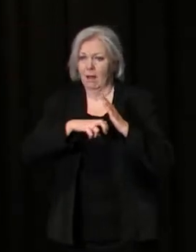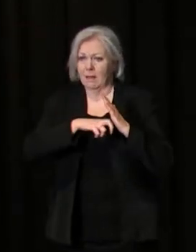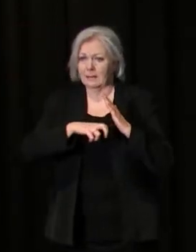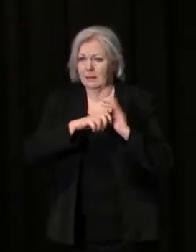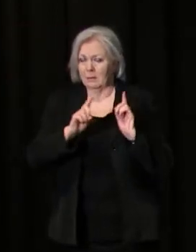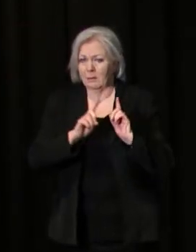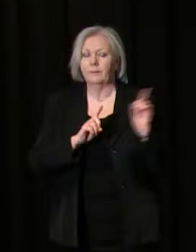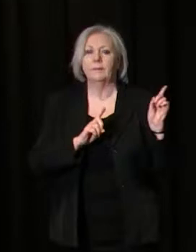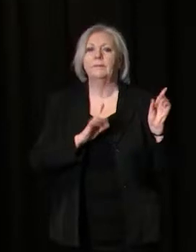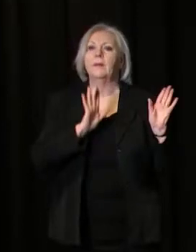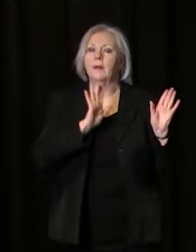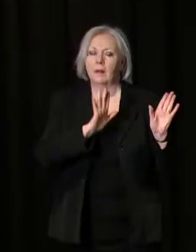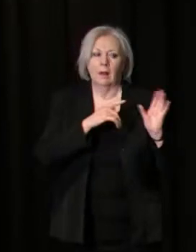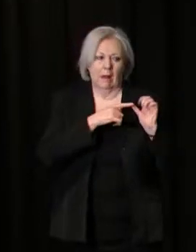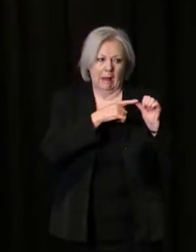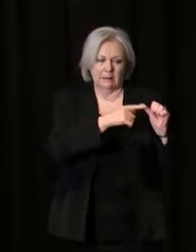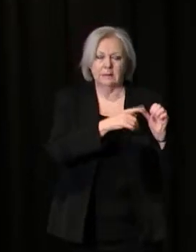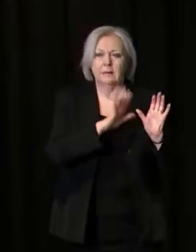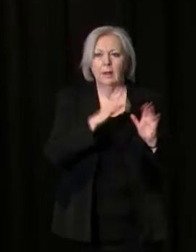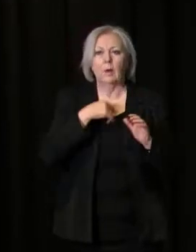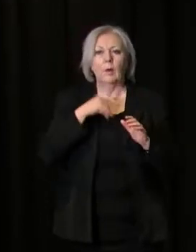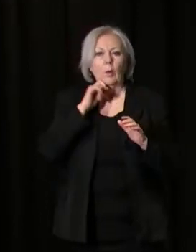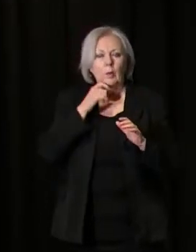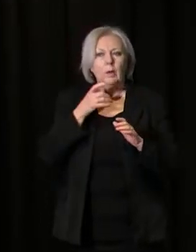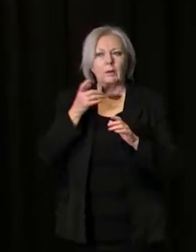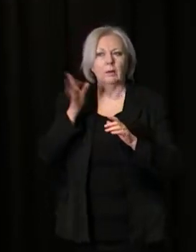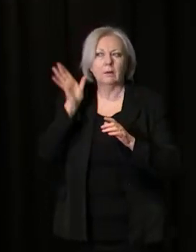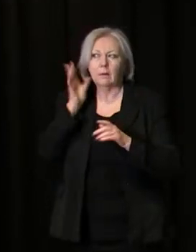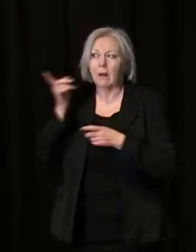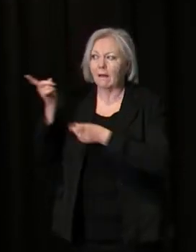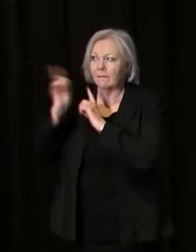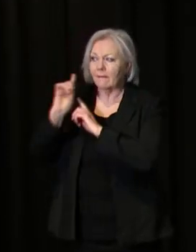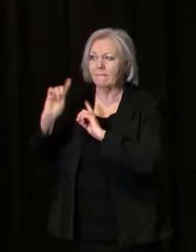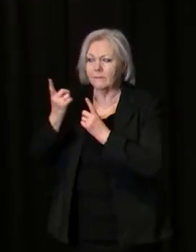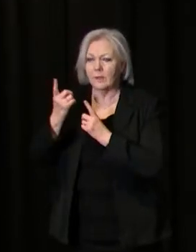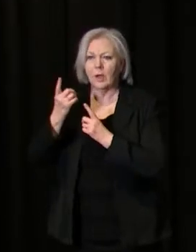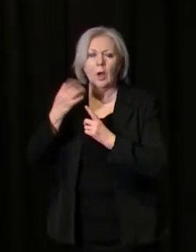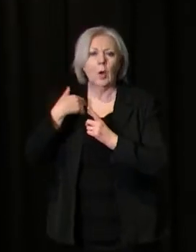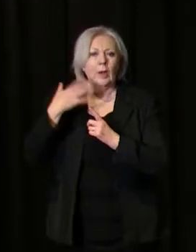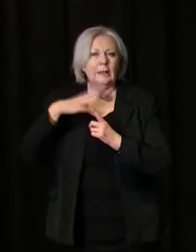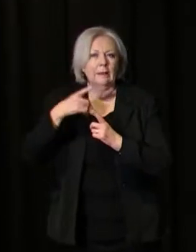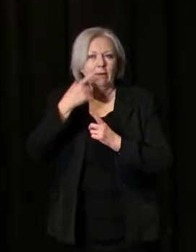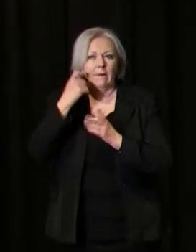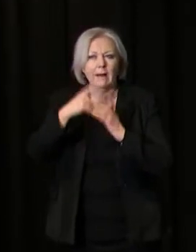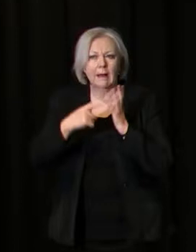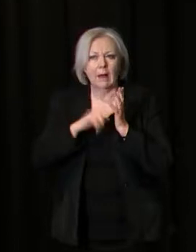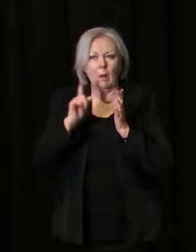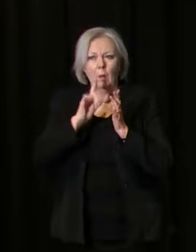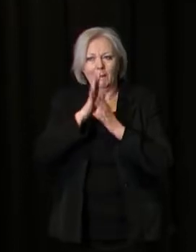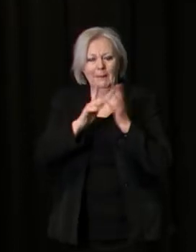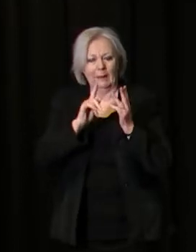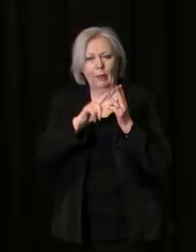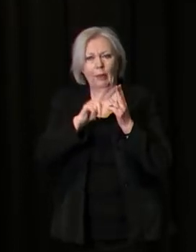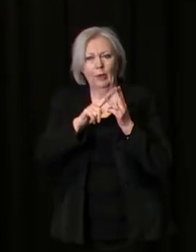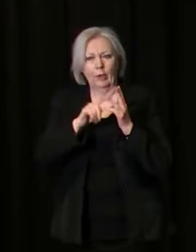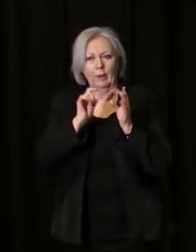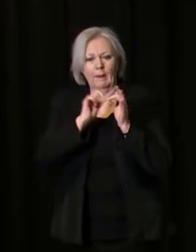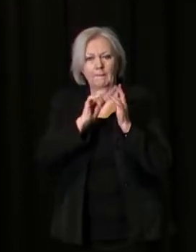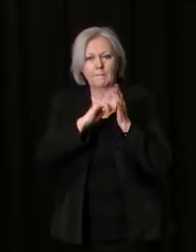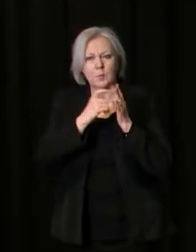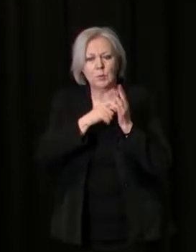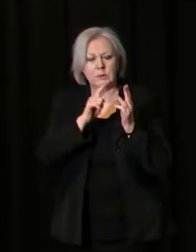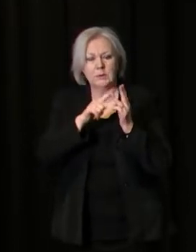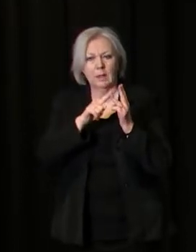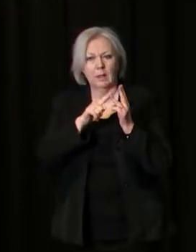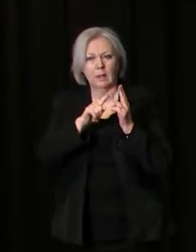take the best advice as we learn more and more about what booster shots might do, what higher levels of